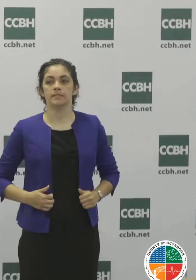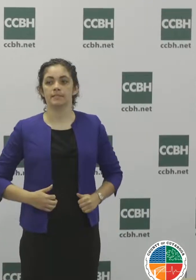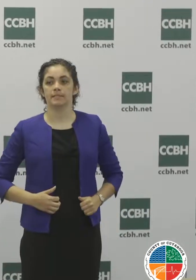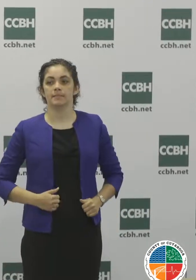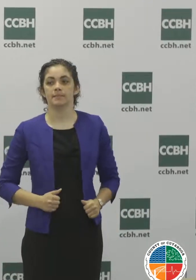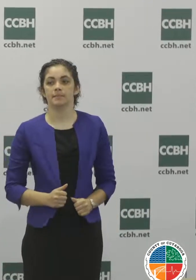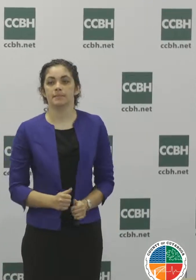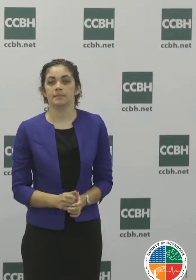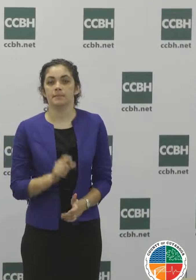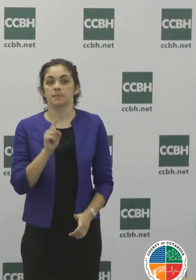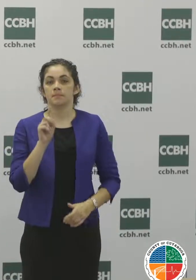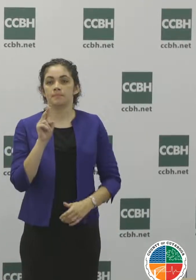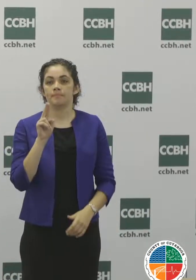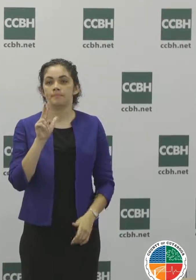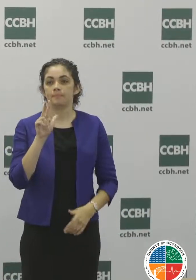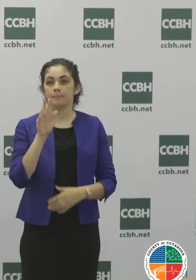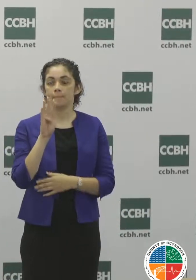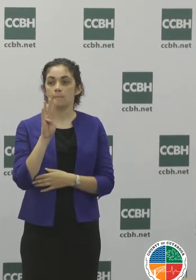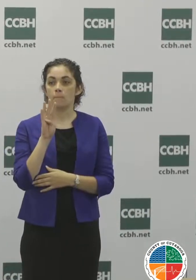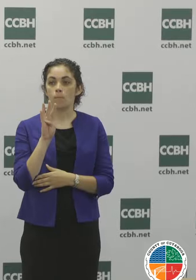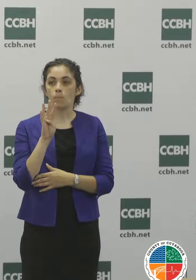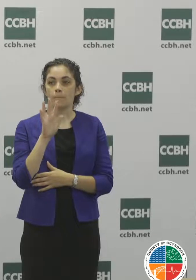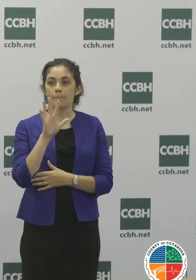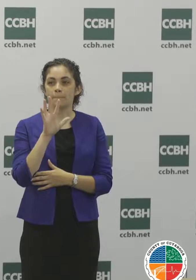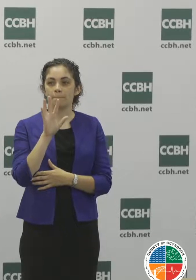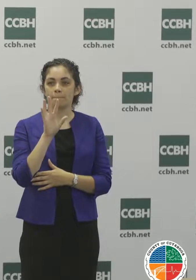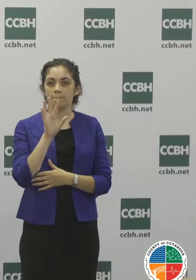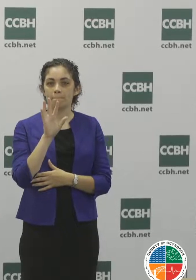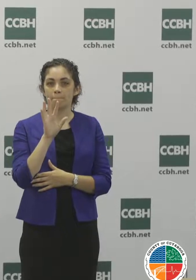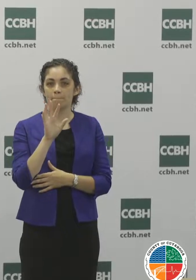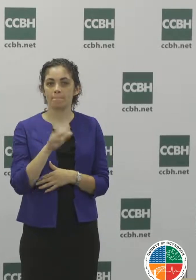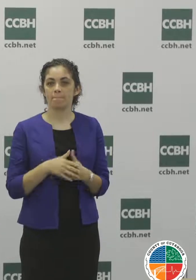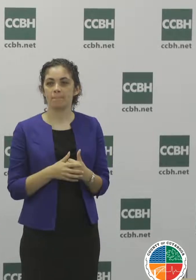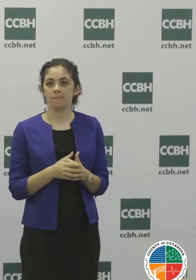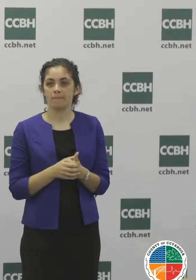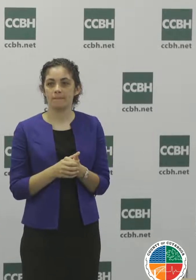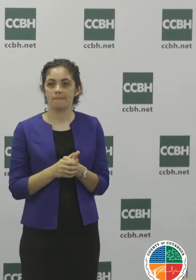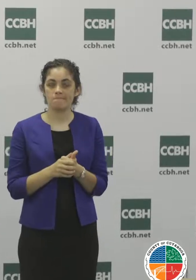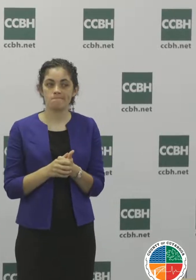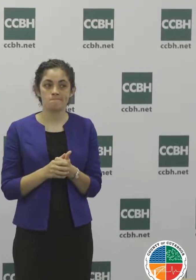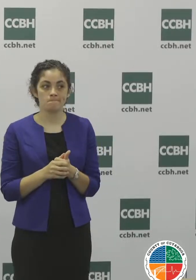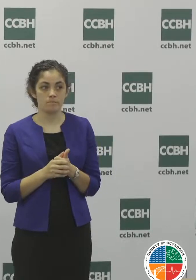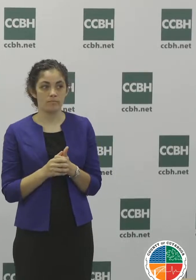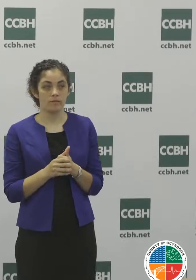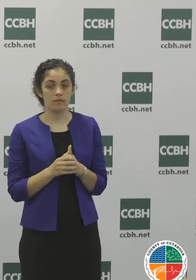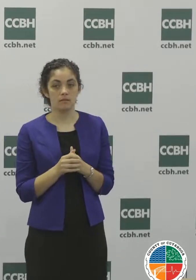We'll do a test here. 1, 2, 3, 4, 5. Very good. Okay.